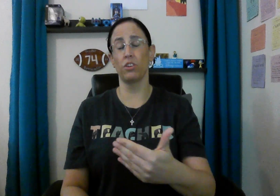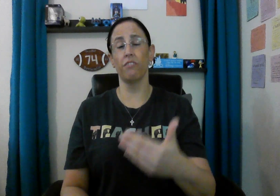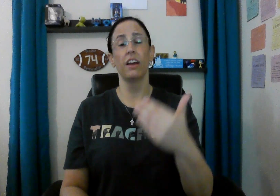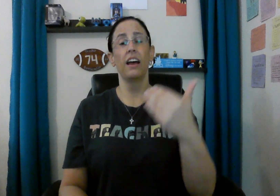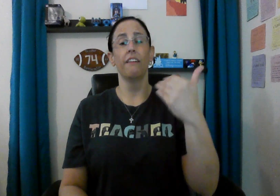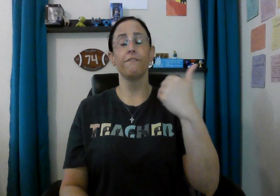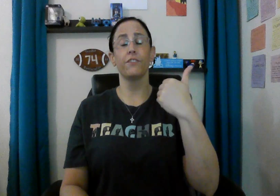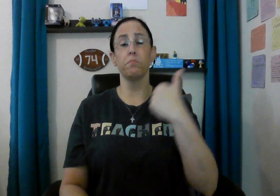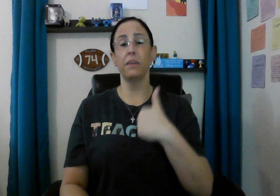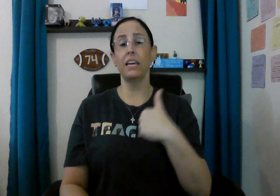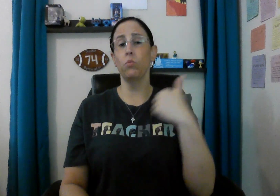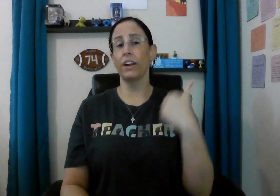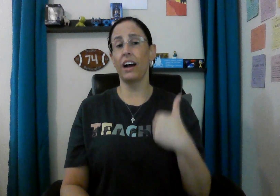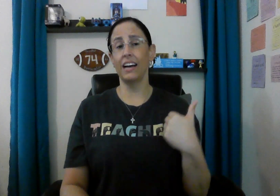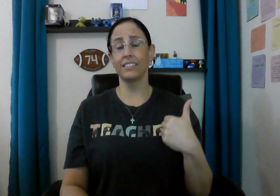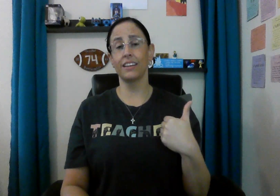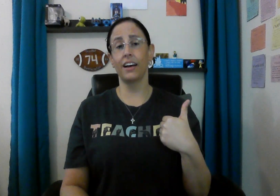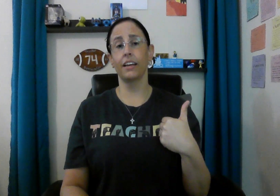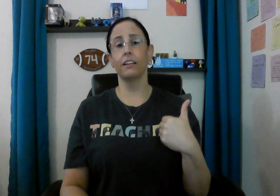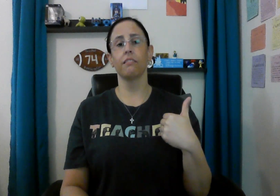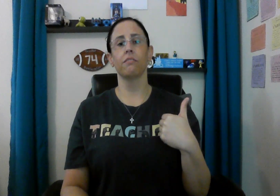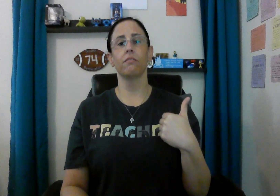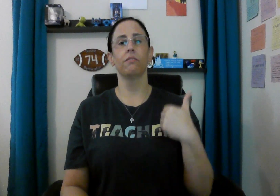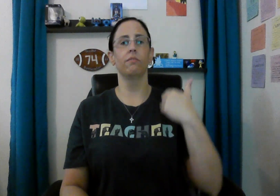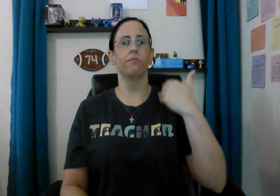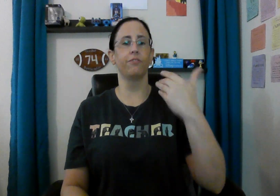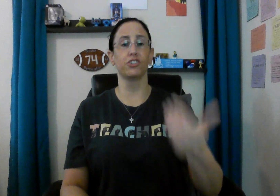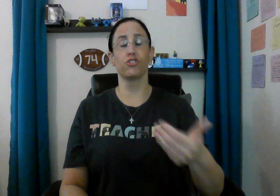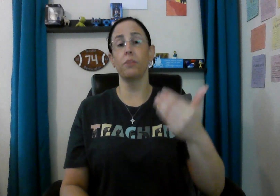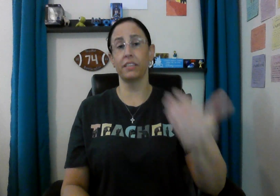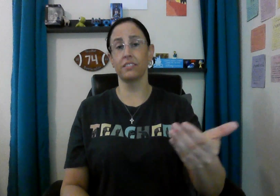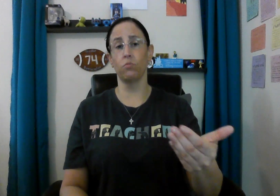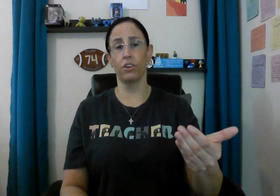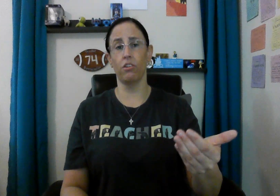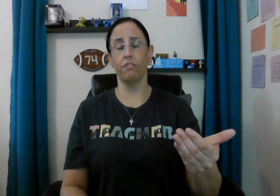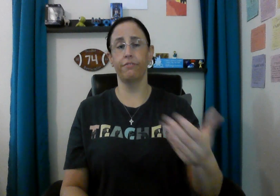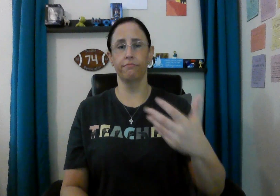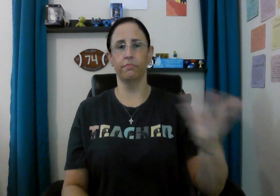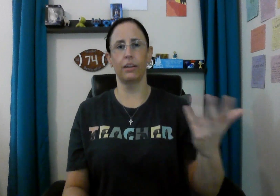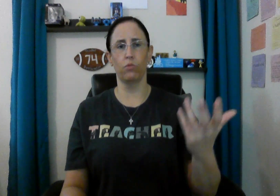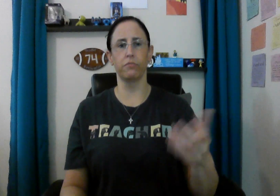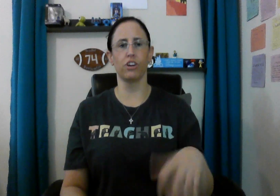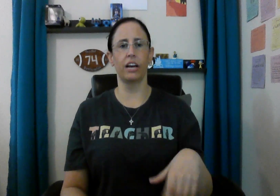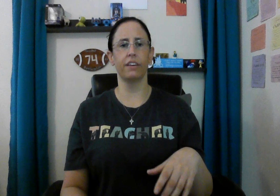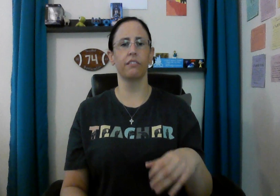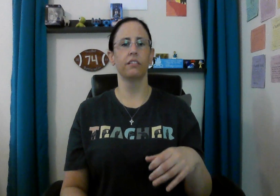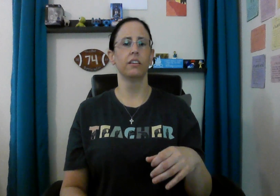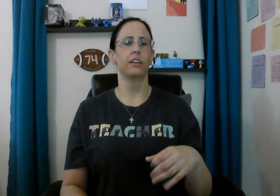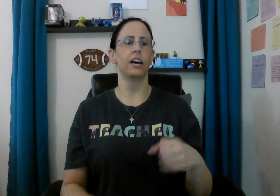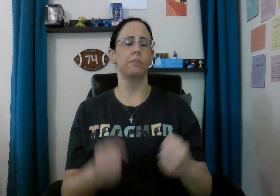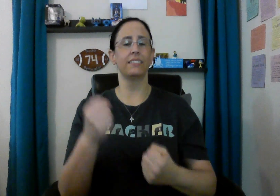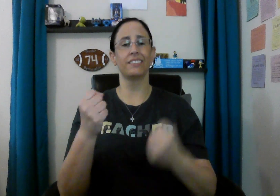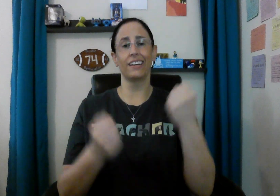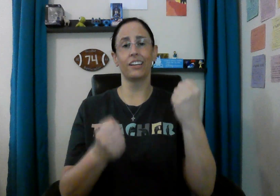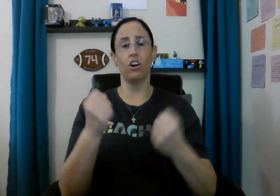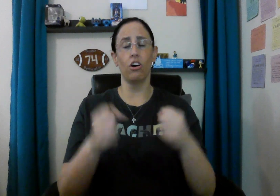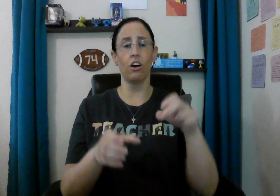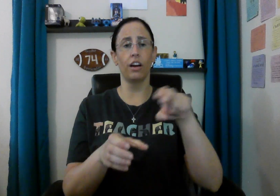off. For me, what I sign for dropping someone off, like when I'm driving, I might sign car and